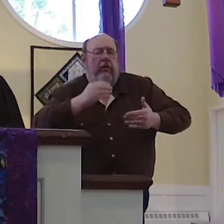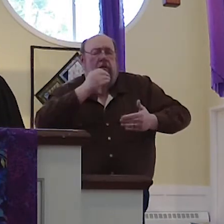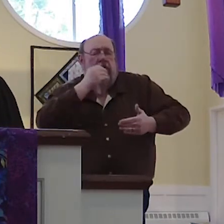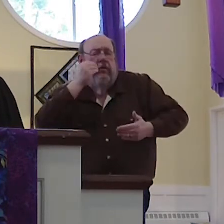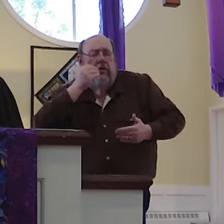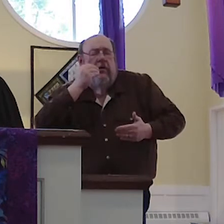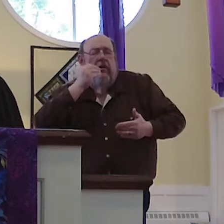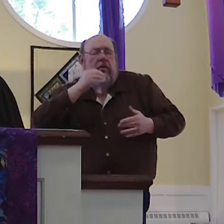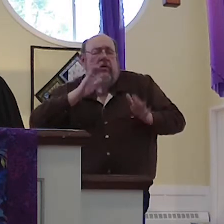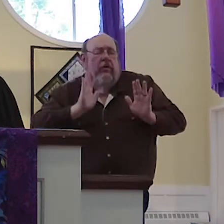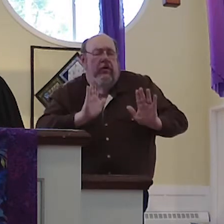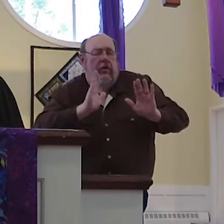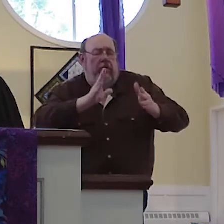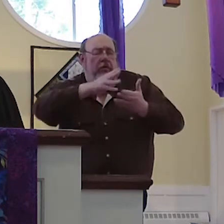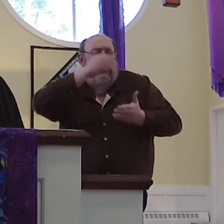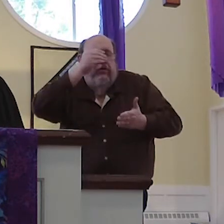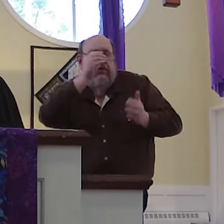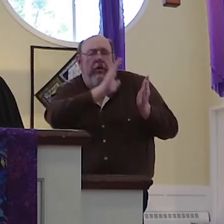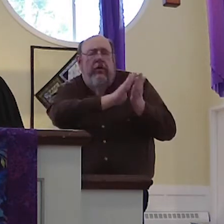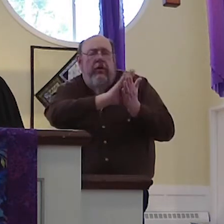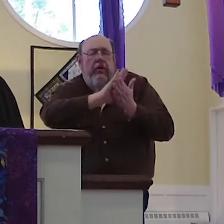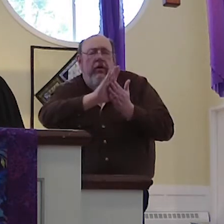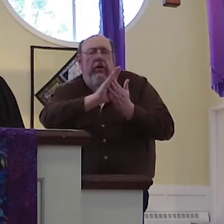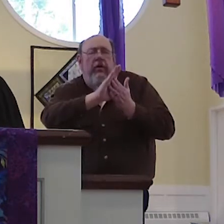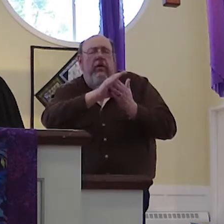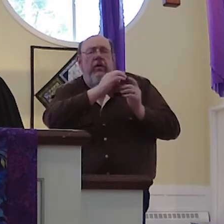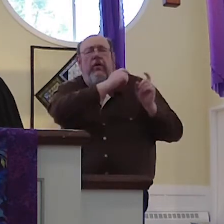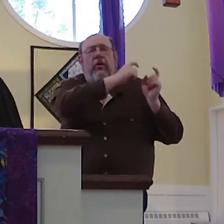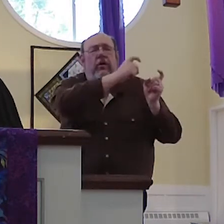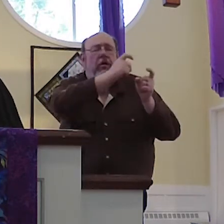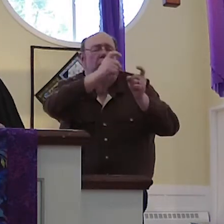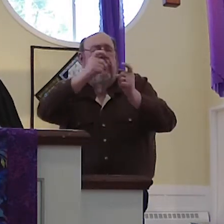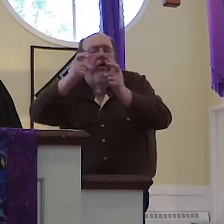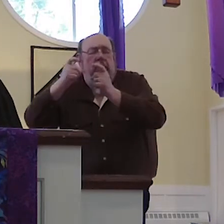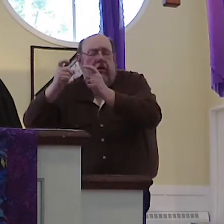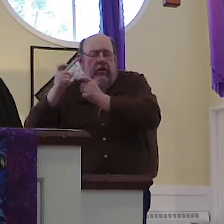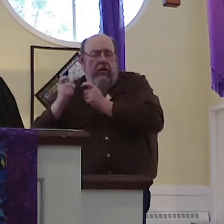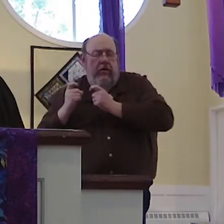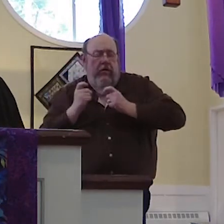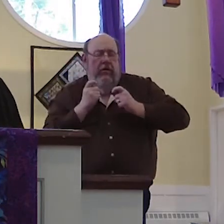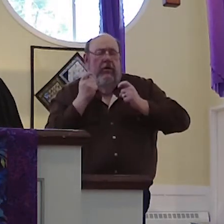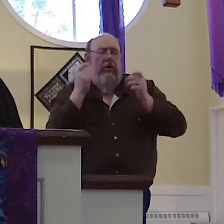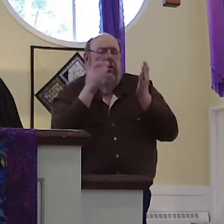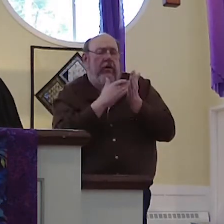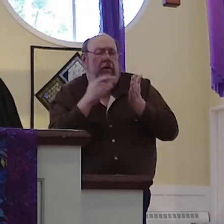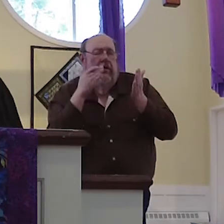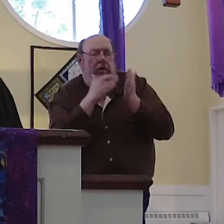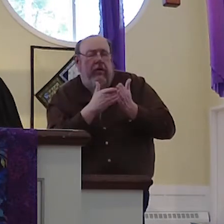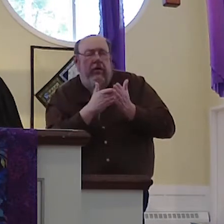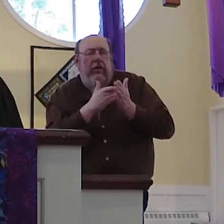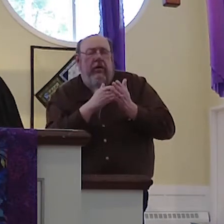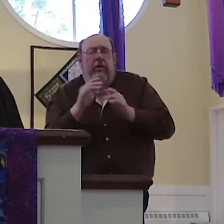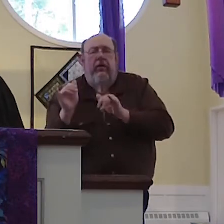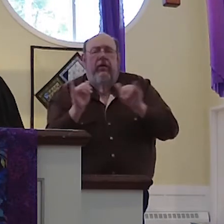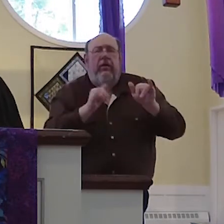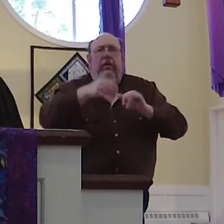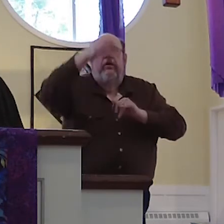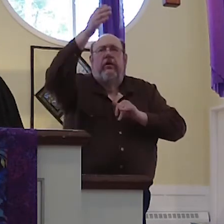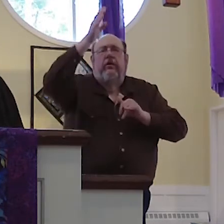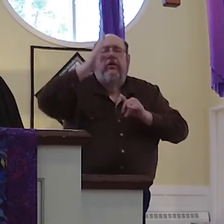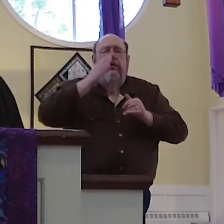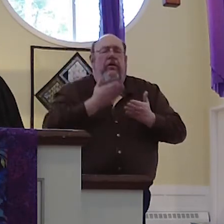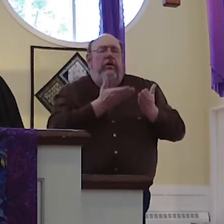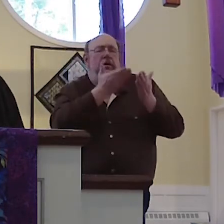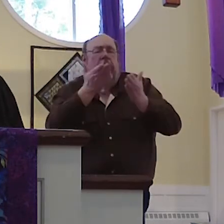that forgiveness. So offer it to ourselves and to others again and again, as God offers it to us in Jesus